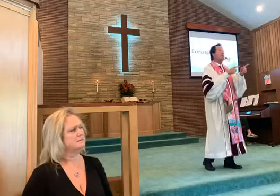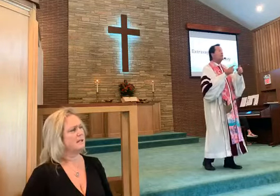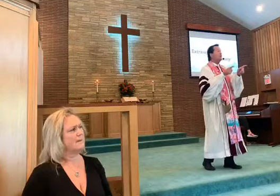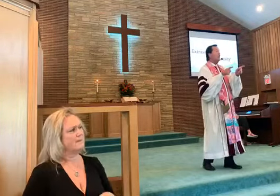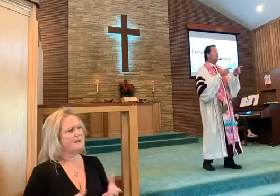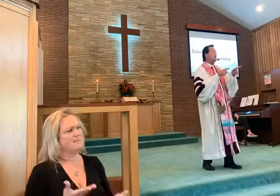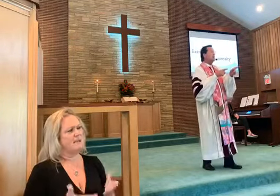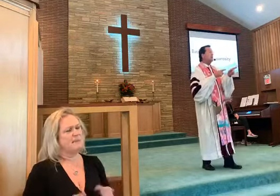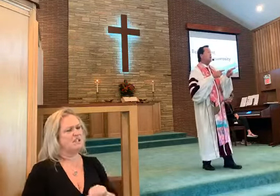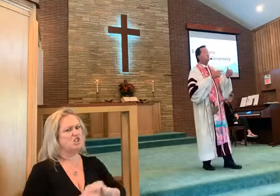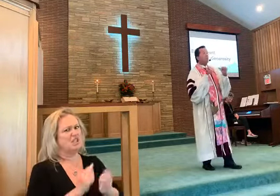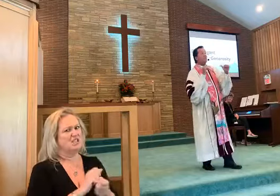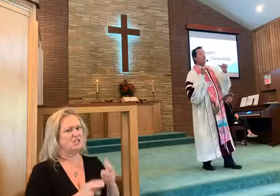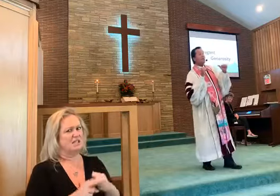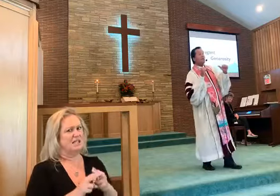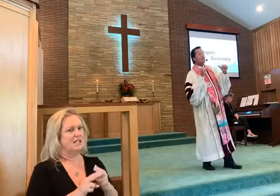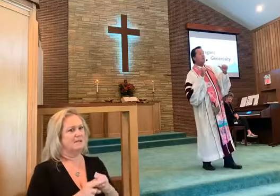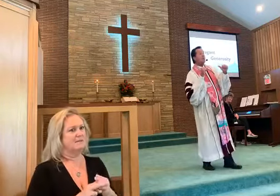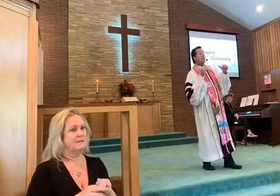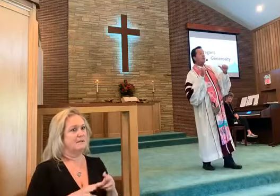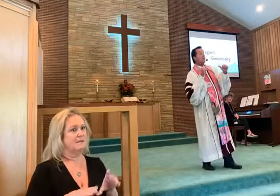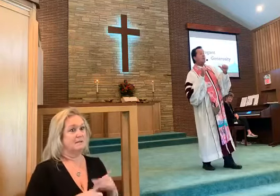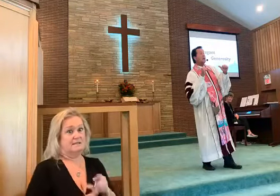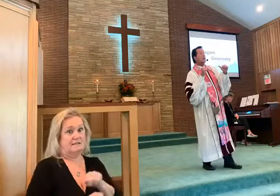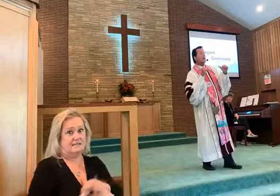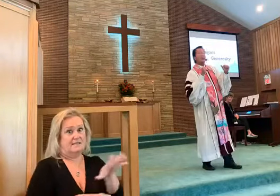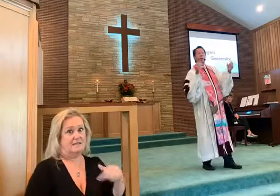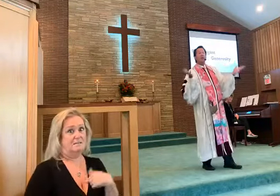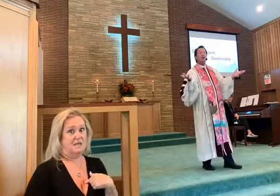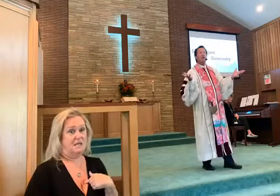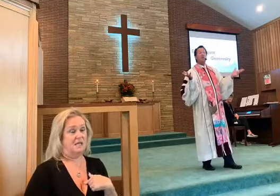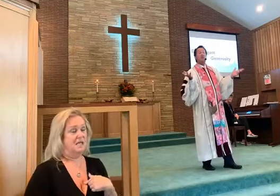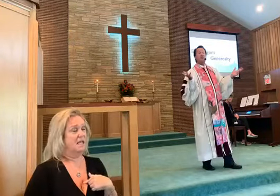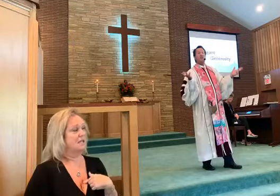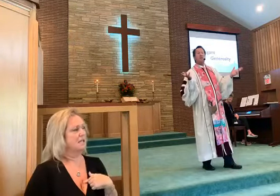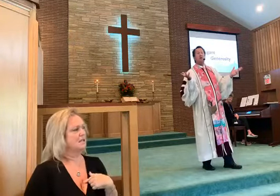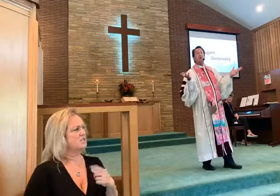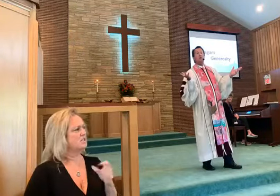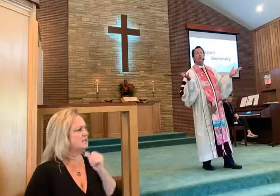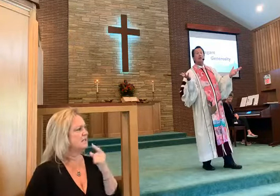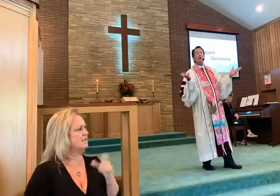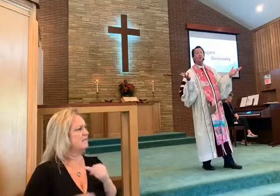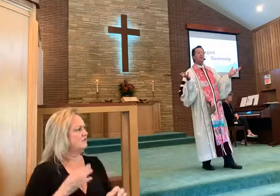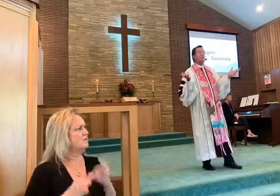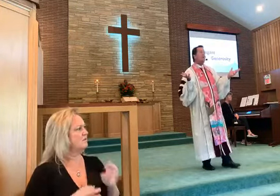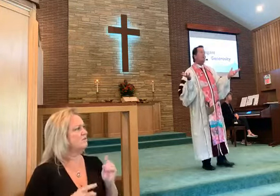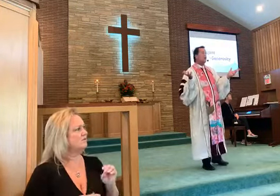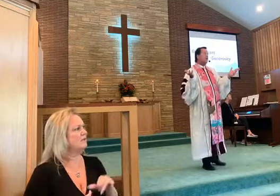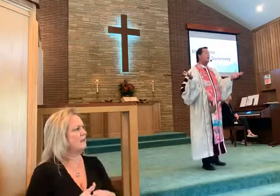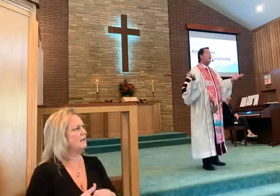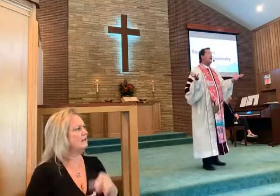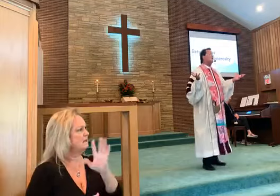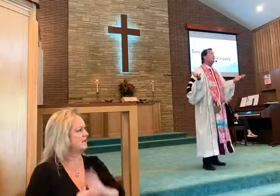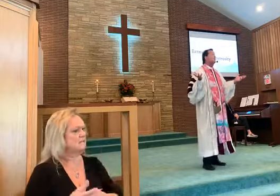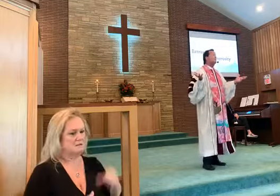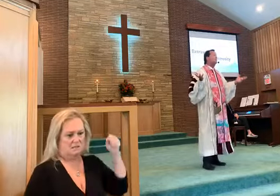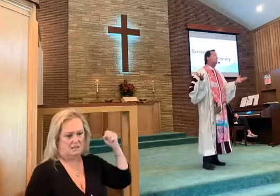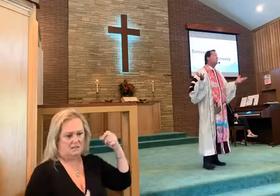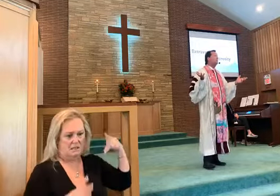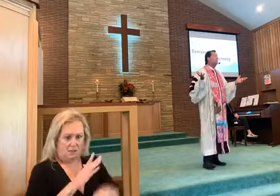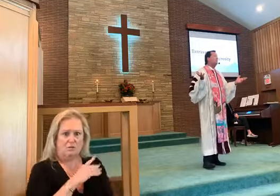But maybe just change the name and say, send it to me. I mean, after all, she says, if you don't do that, God's going to strike you down.